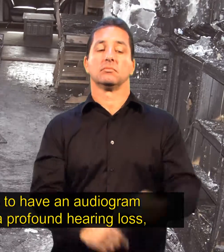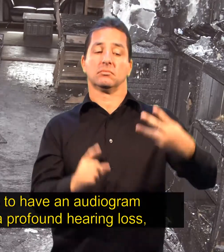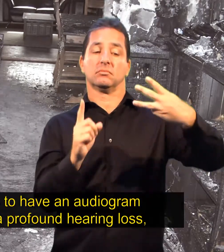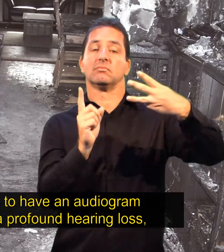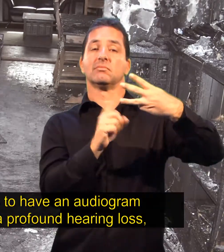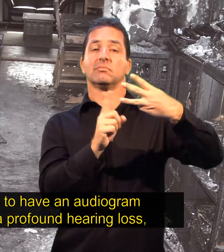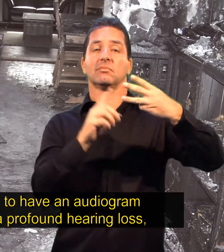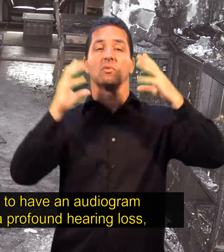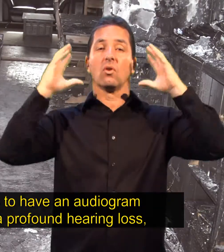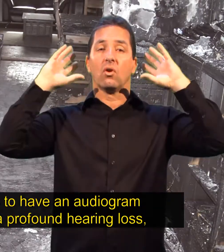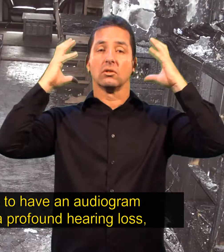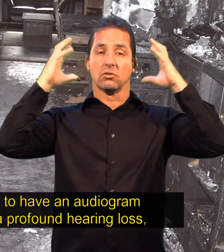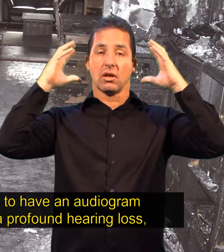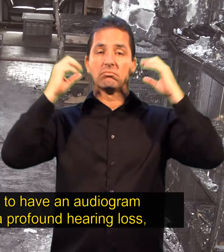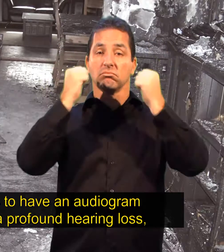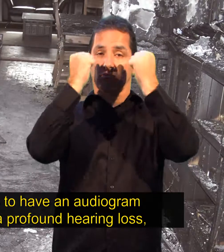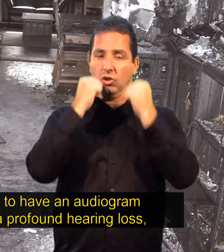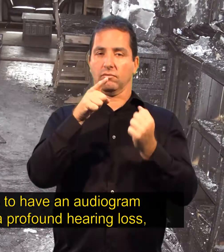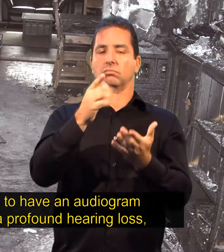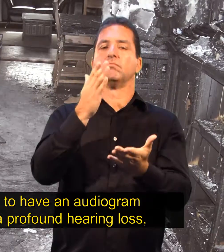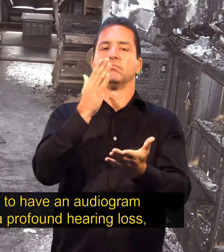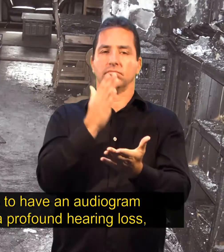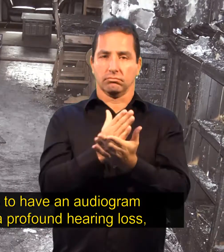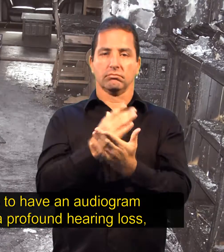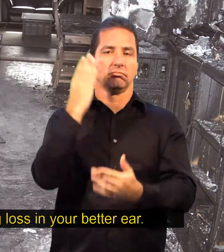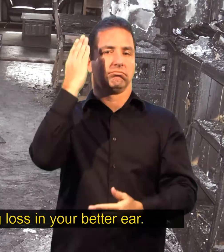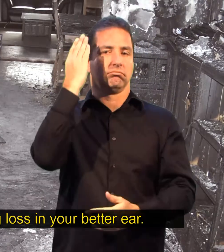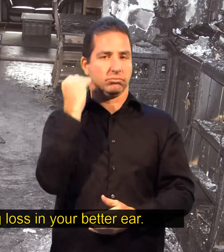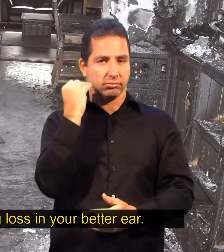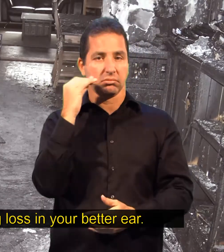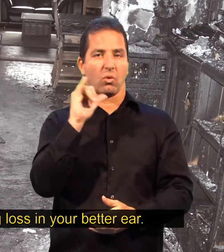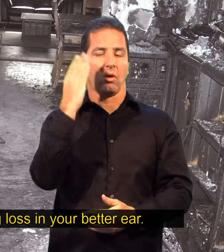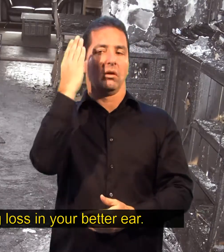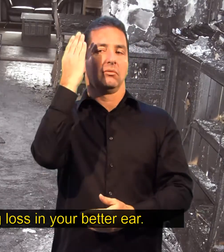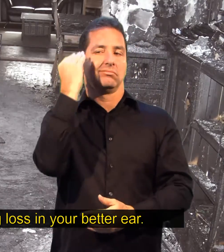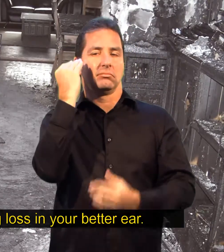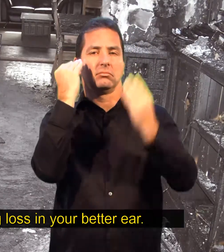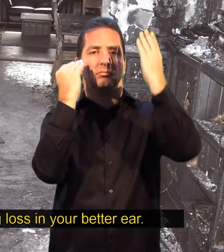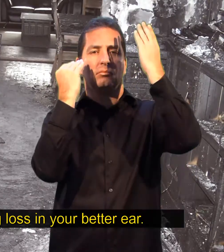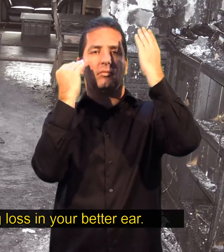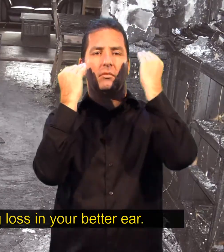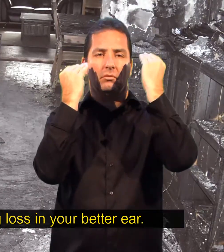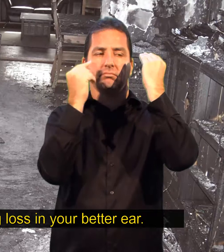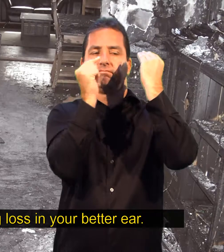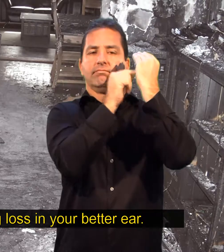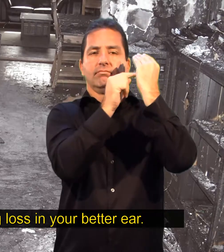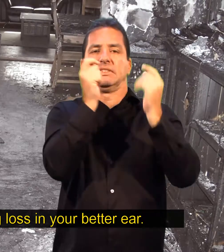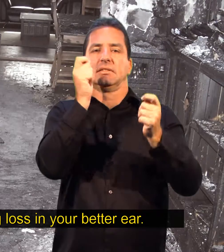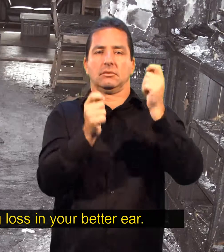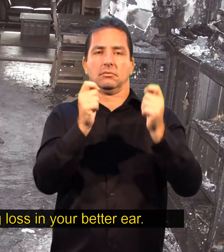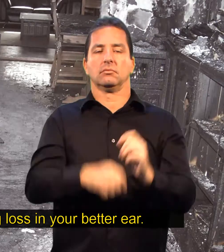Your third option is to have an audiogram showing you have a profound hearing loss or a severe hearing loss in your better